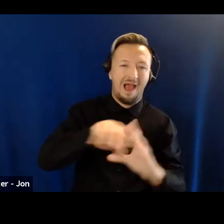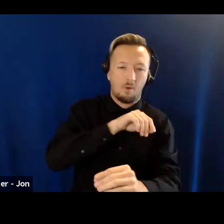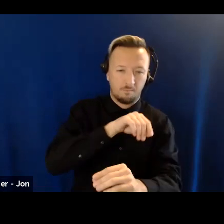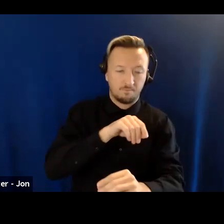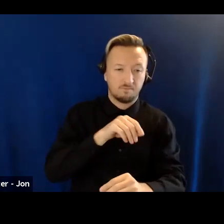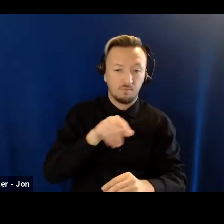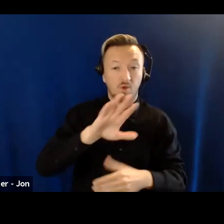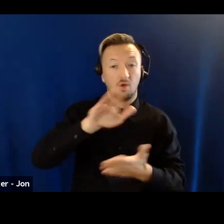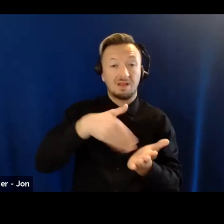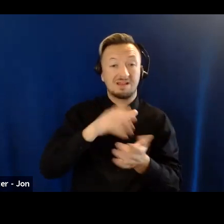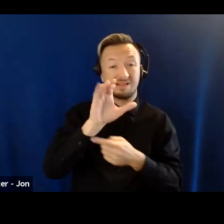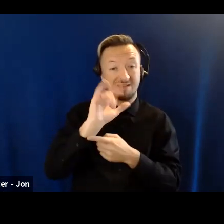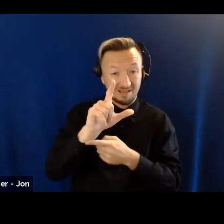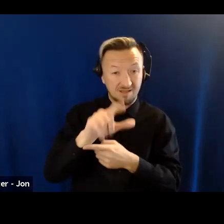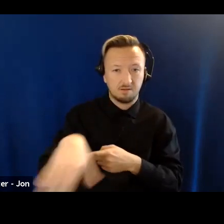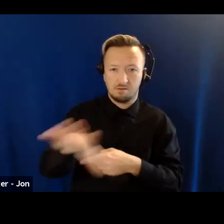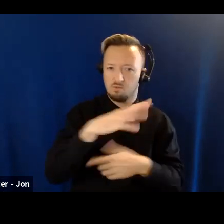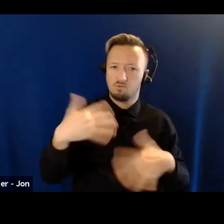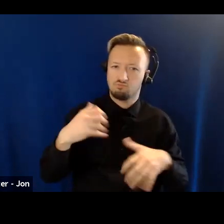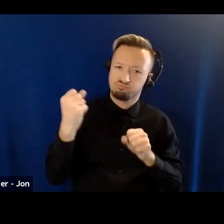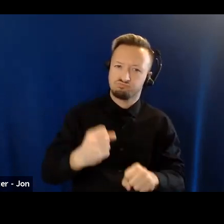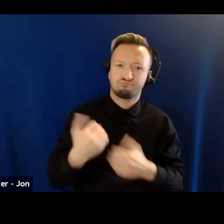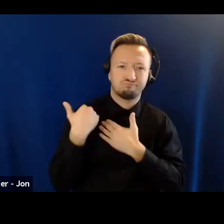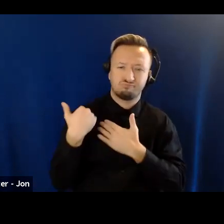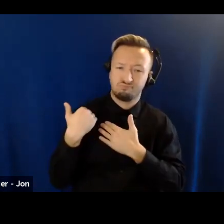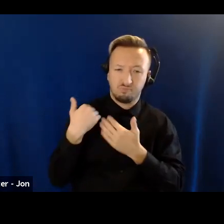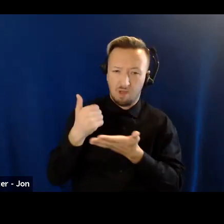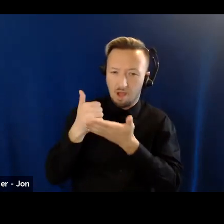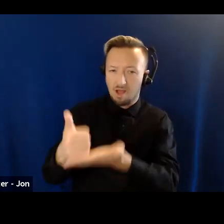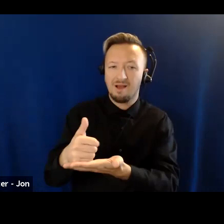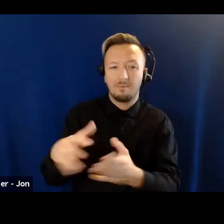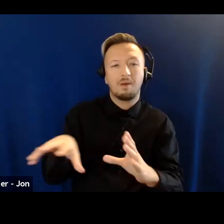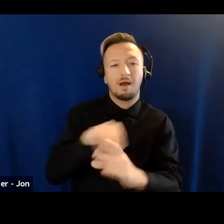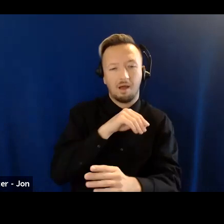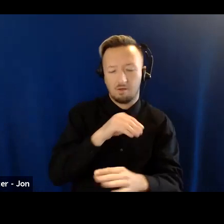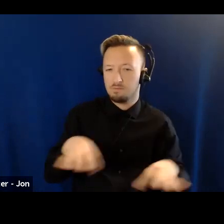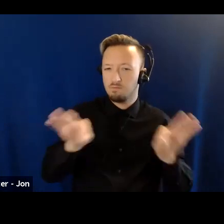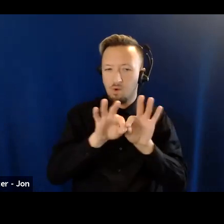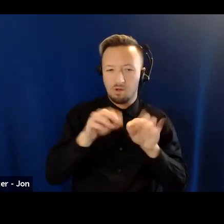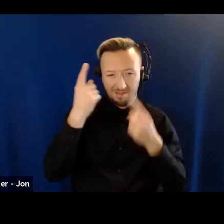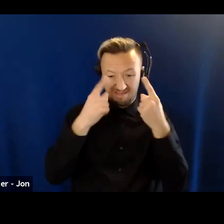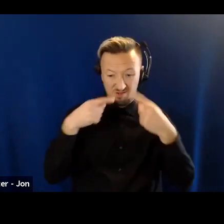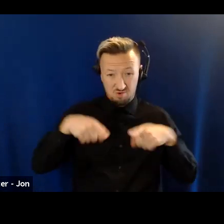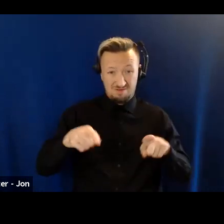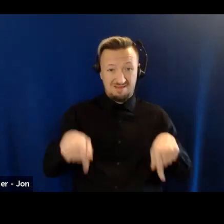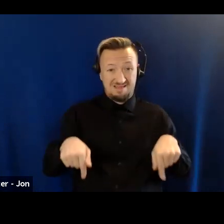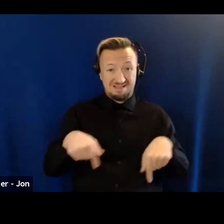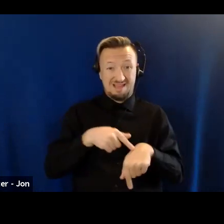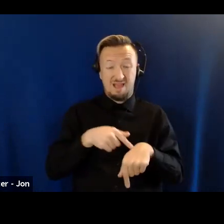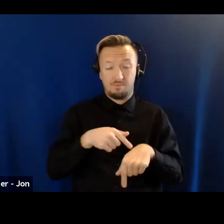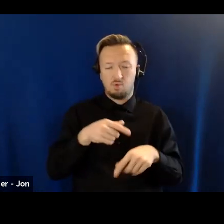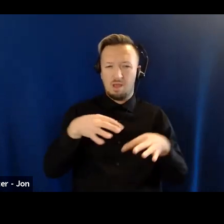Other people are going to be talking about that during this time, but I think it's just really important to remember that people have a huge